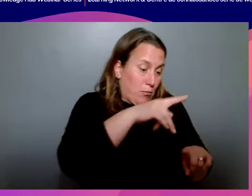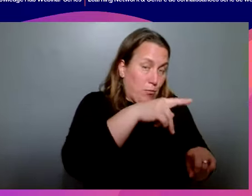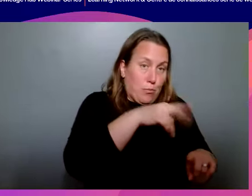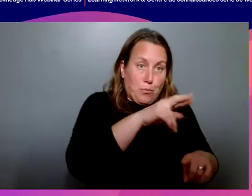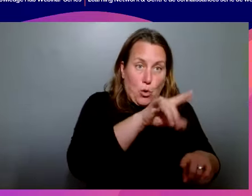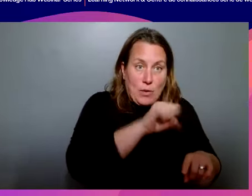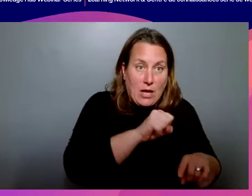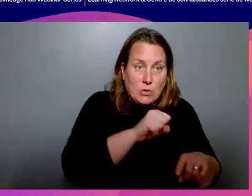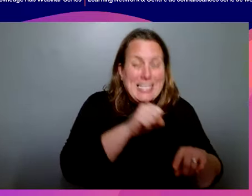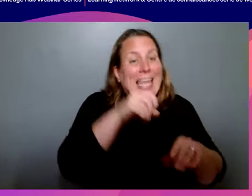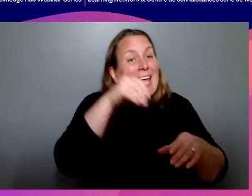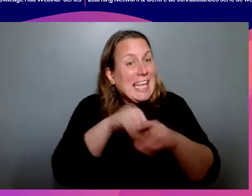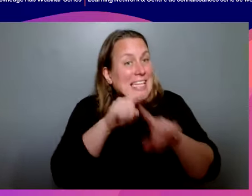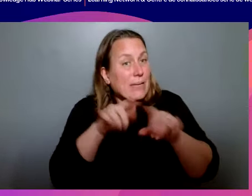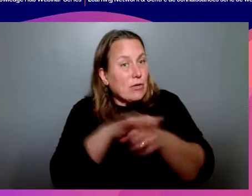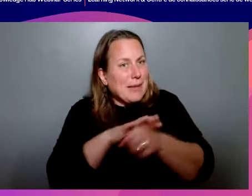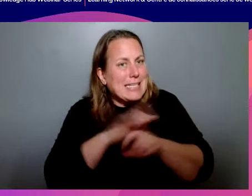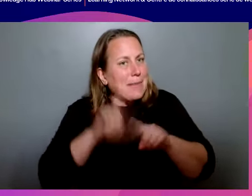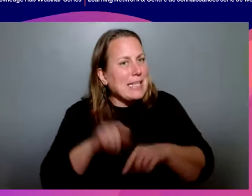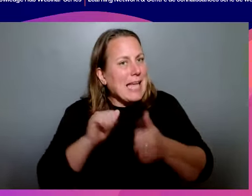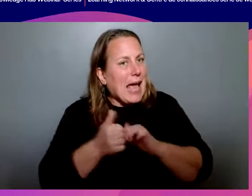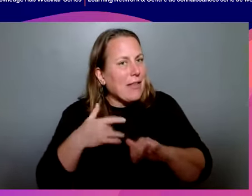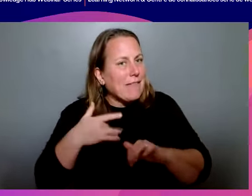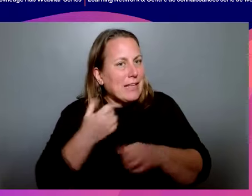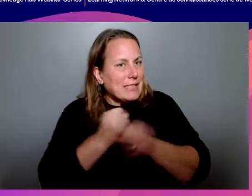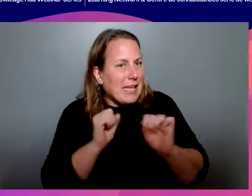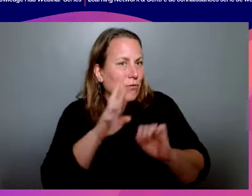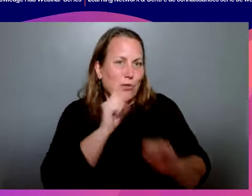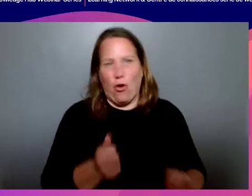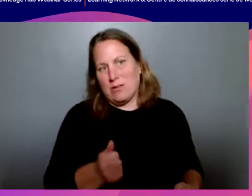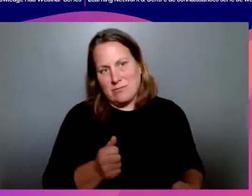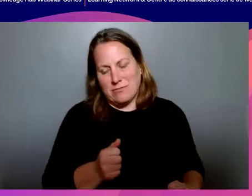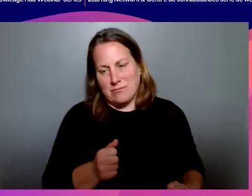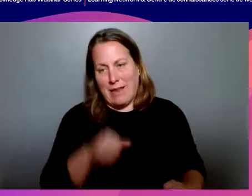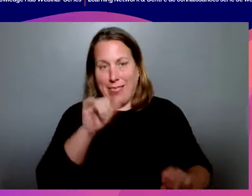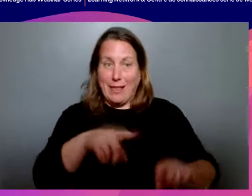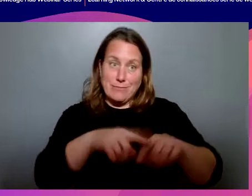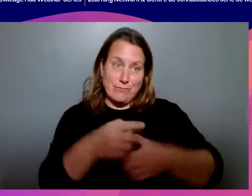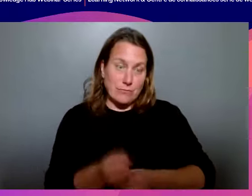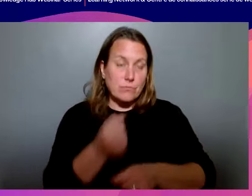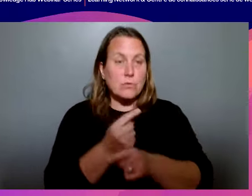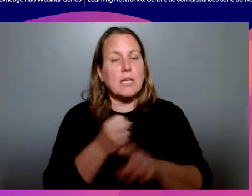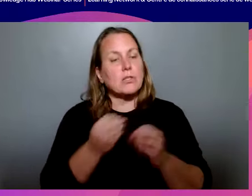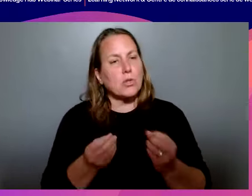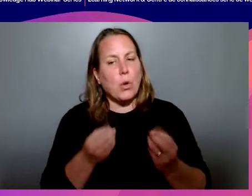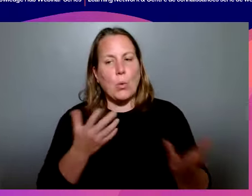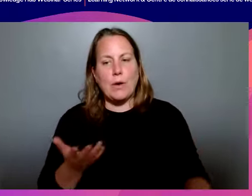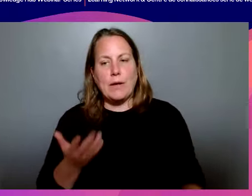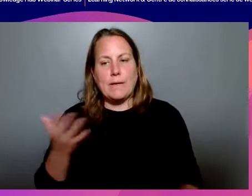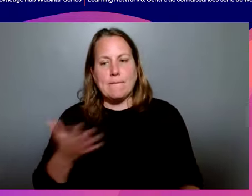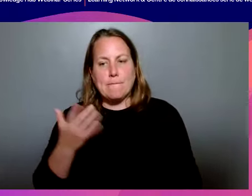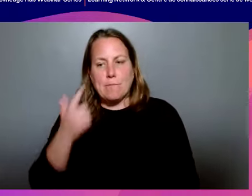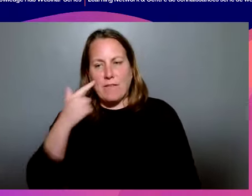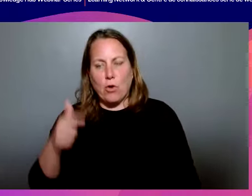level of safety. Um, and I don't know that so